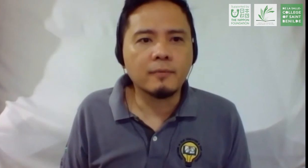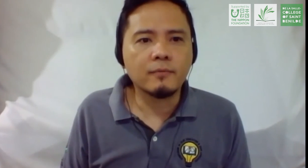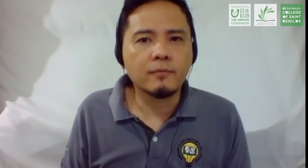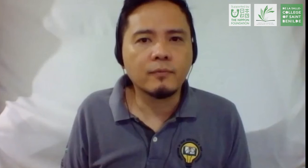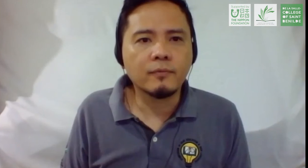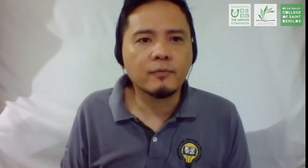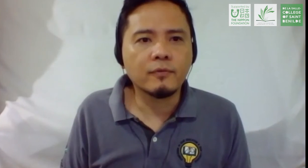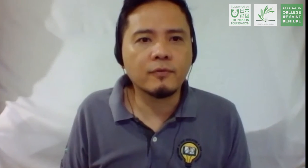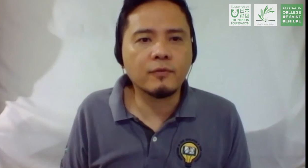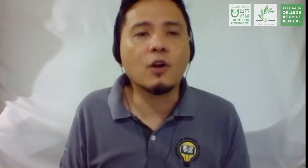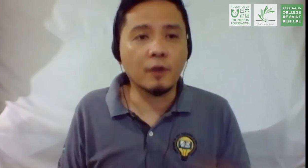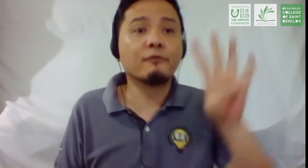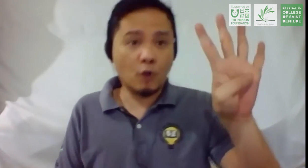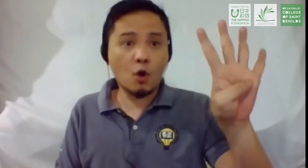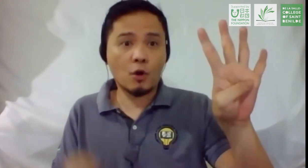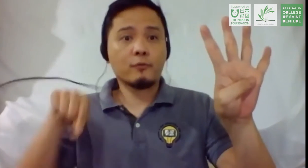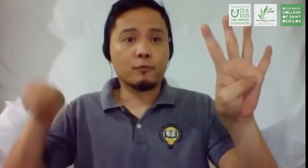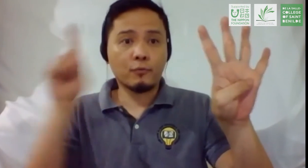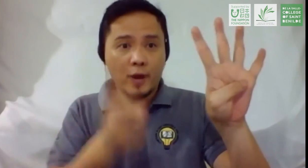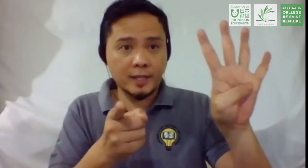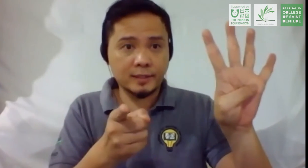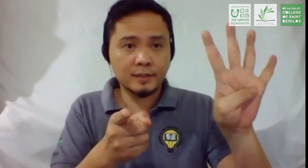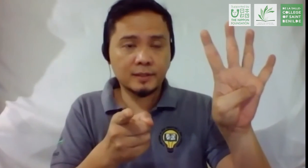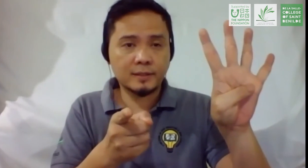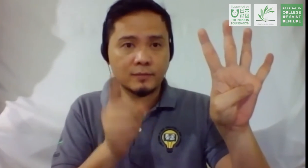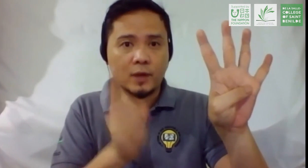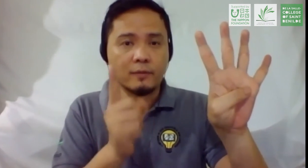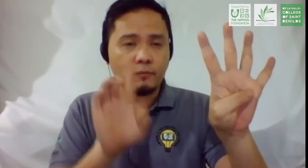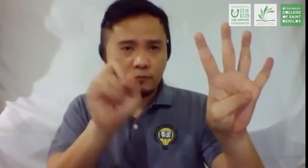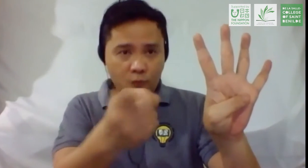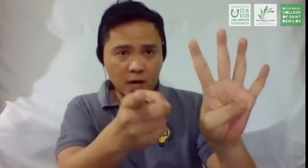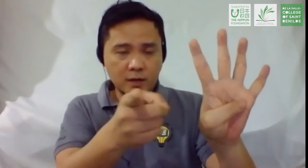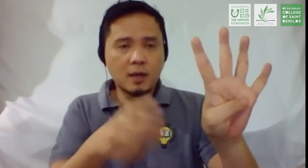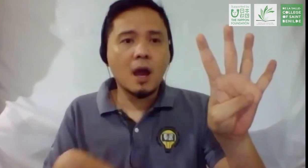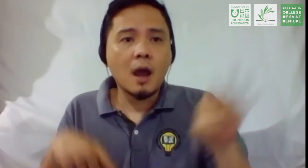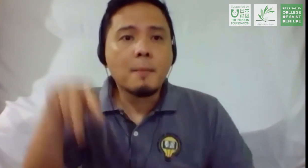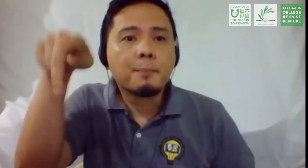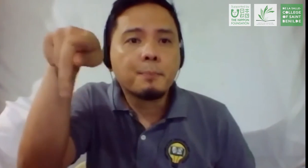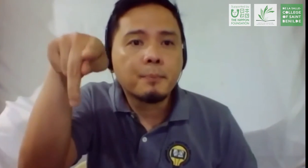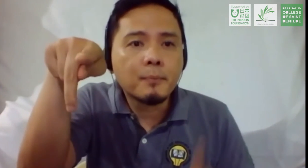Four, 4. four. And what's the predicate?